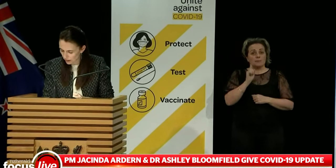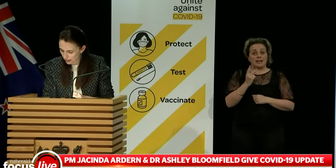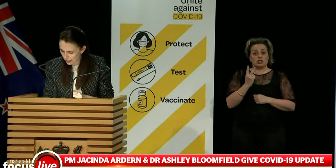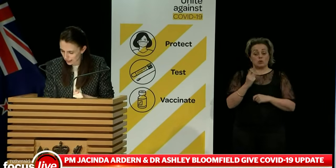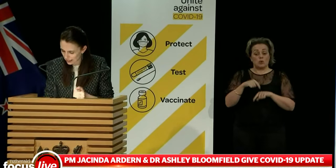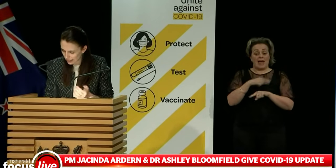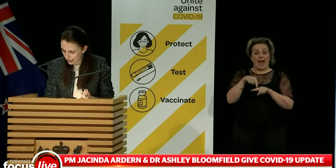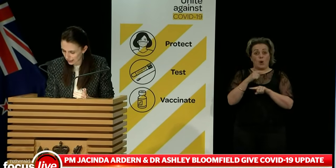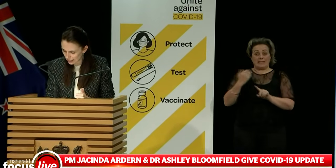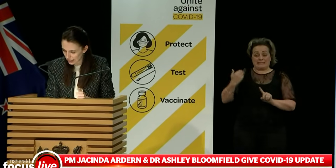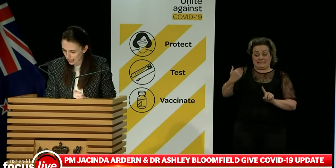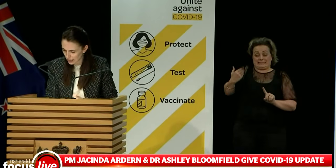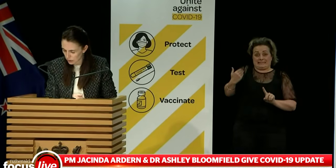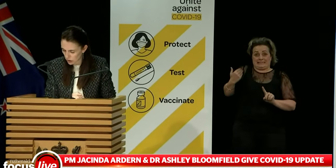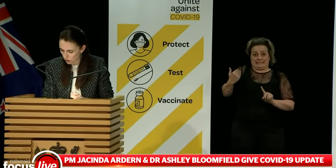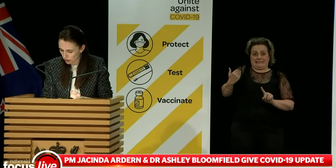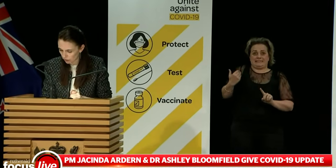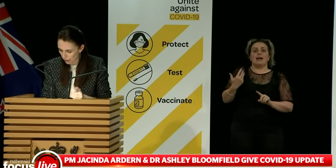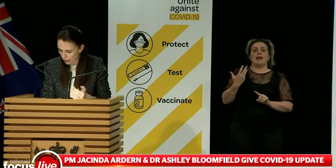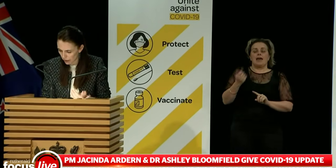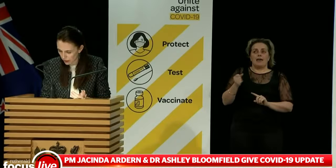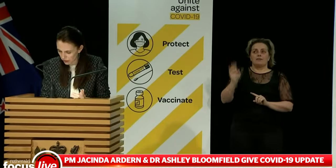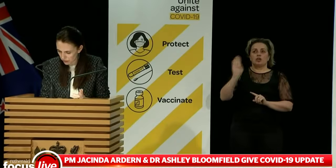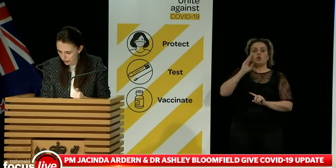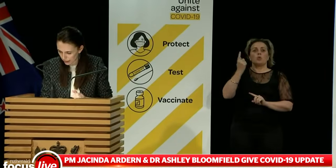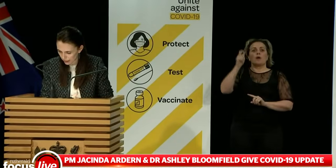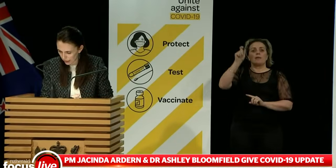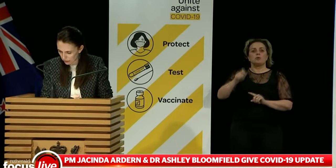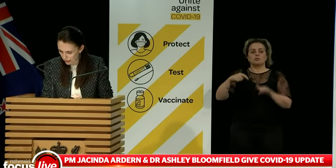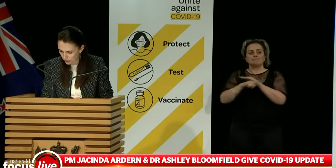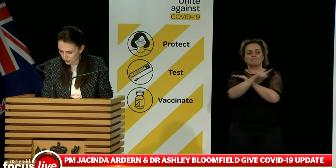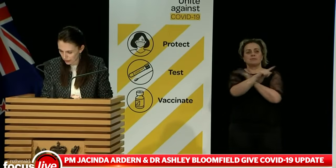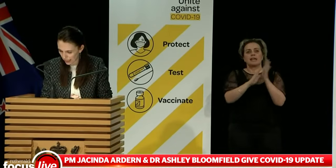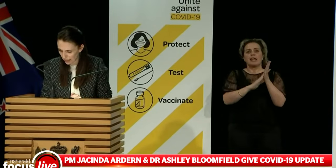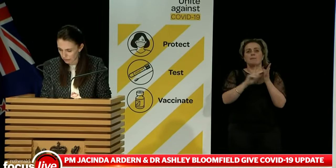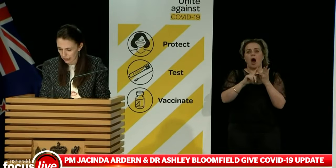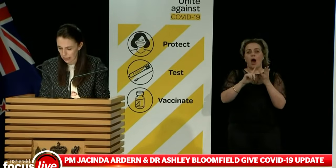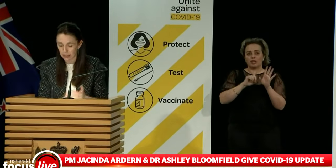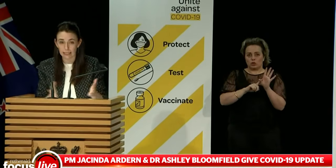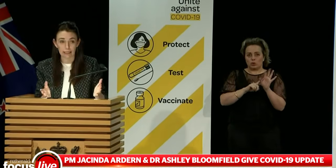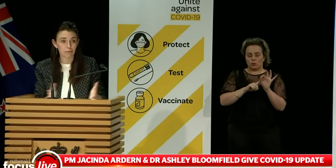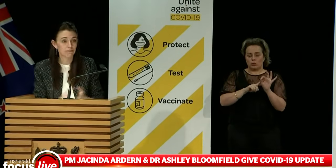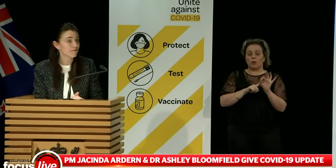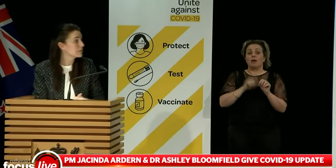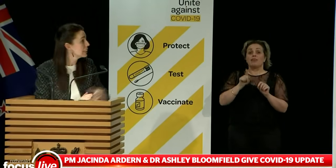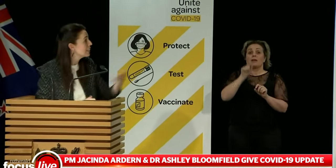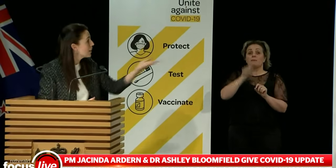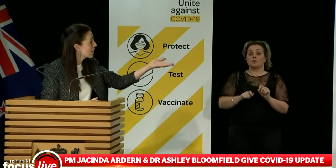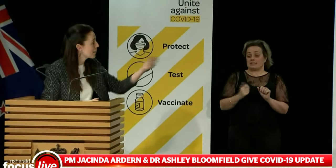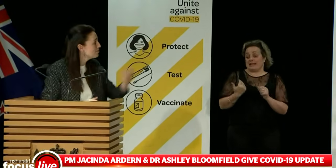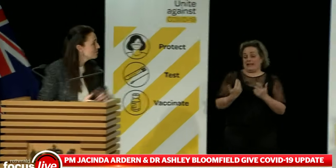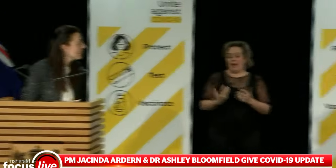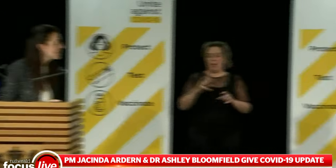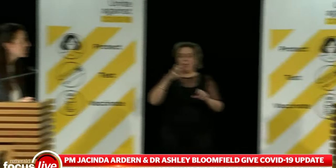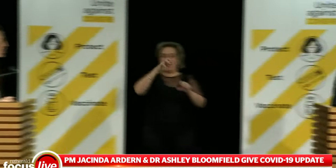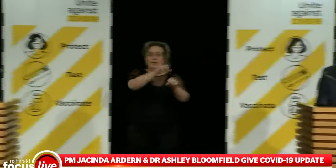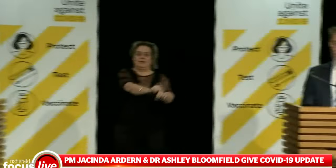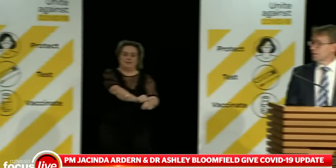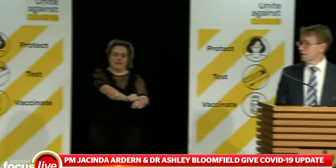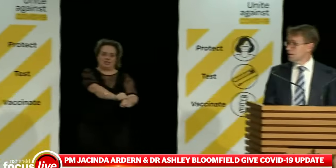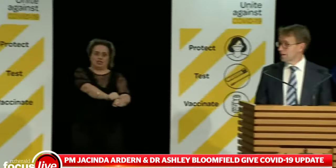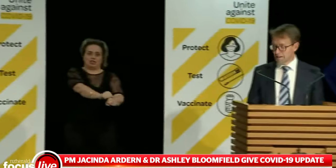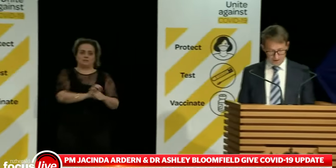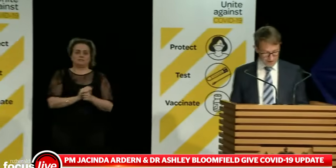have someone that has absconded from MIQ. I can update you that they have been apprehended. Can you tell us any more about that? No,